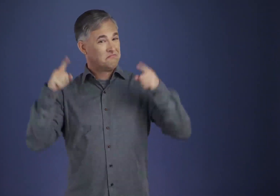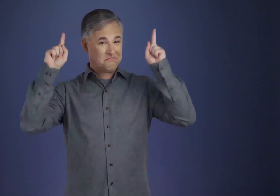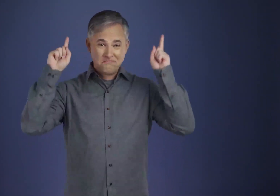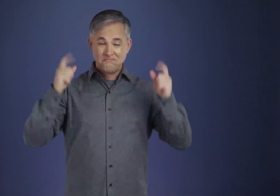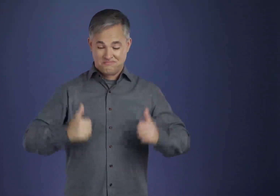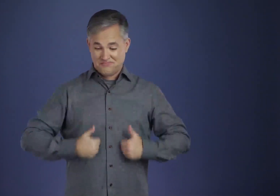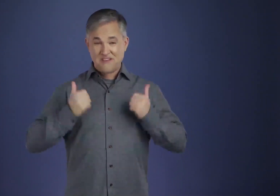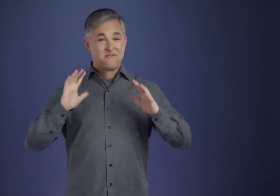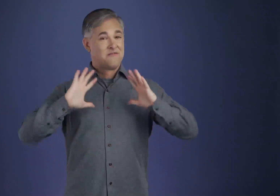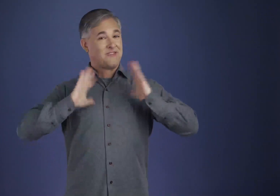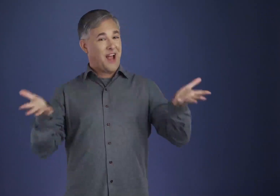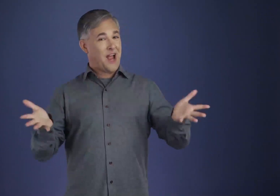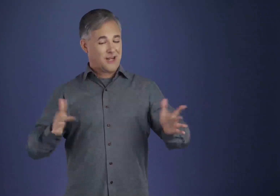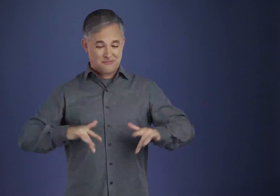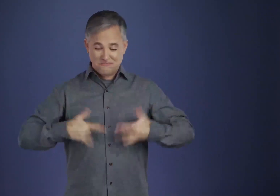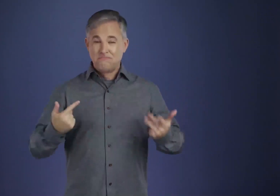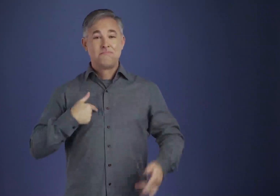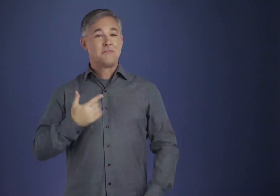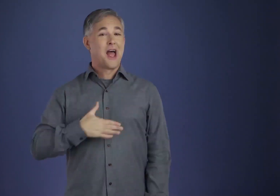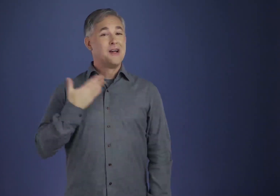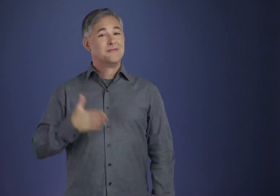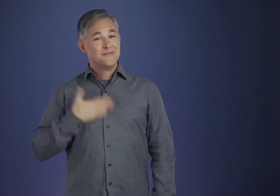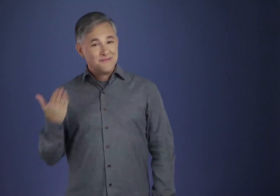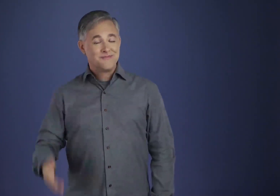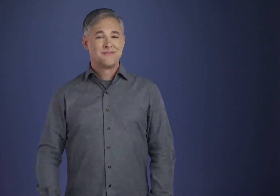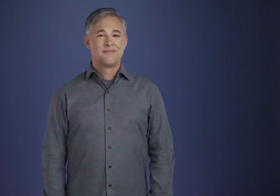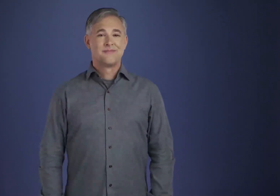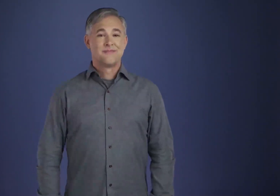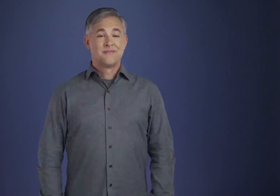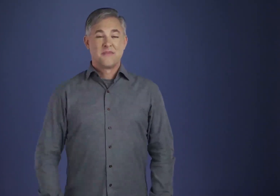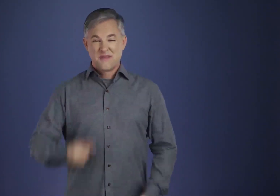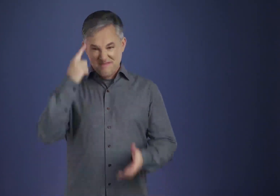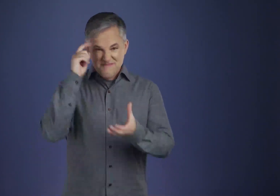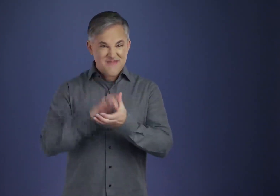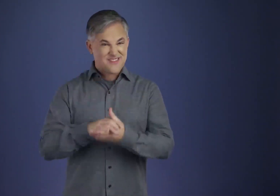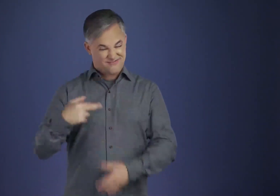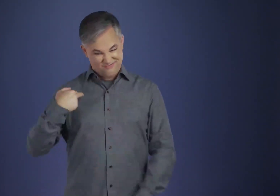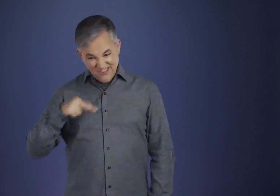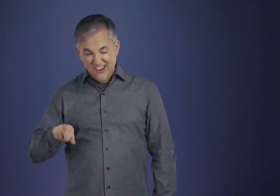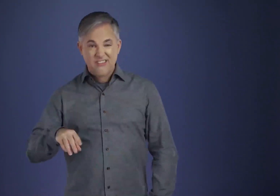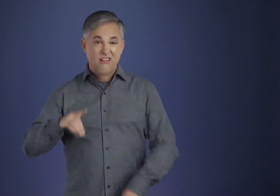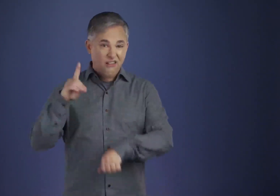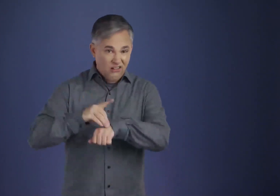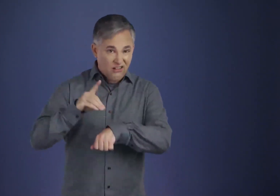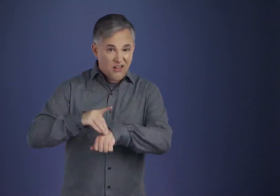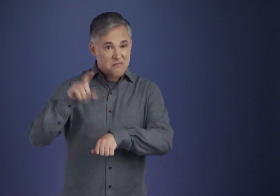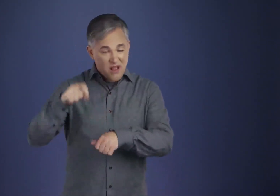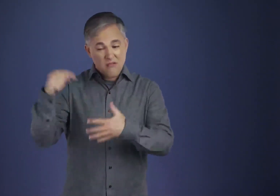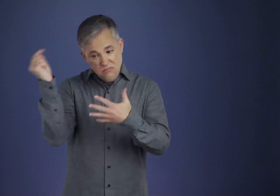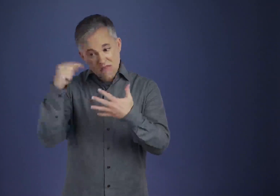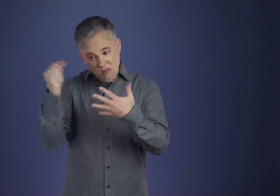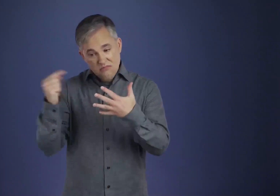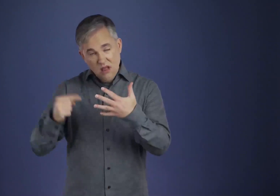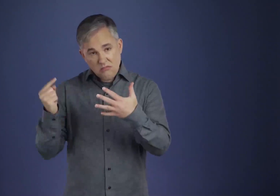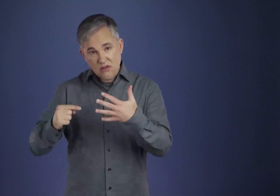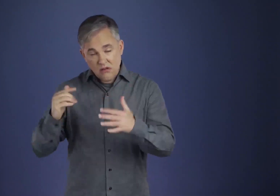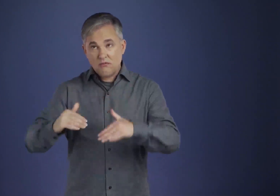life. This was exhilarating, and it made us happy. Why should we be bothered with theological abstractions